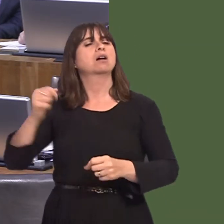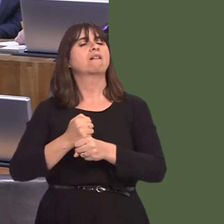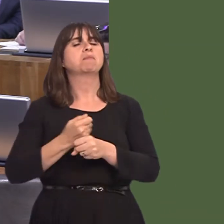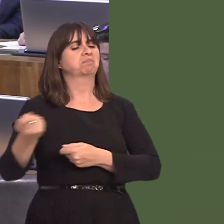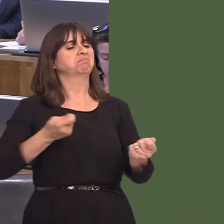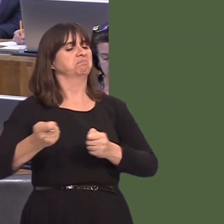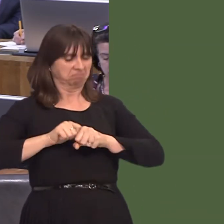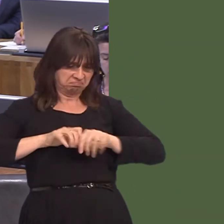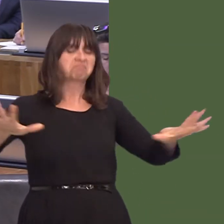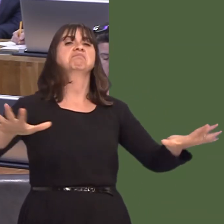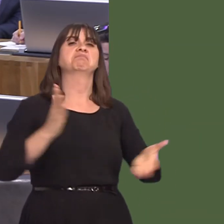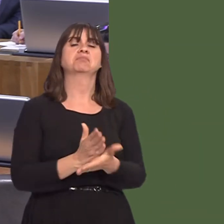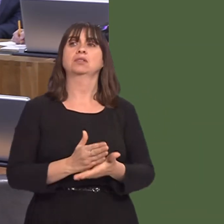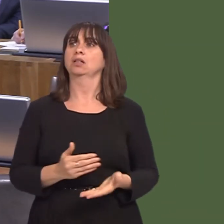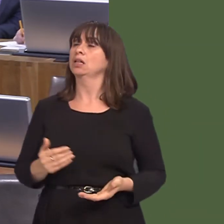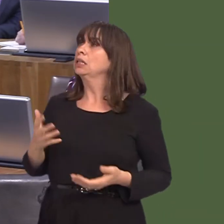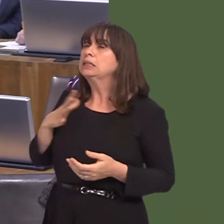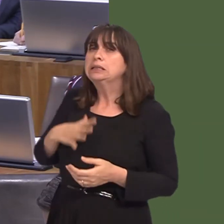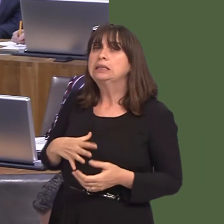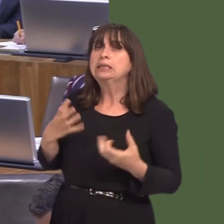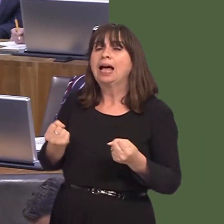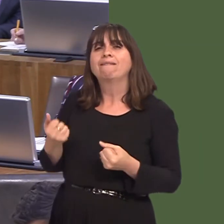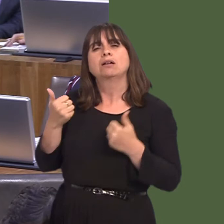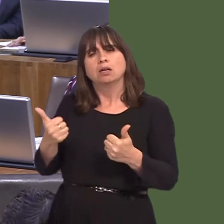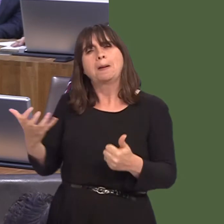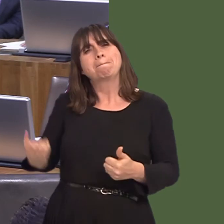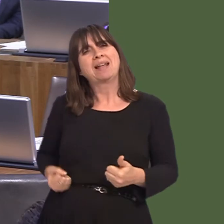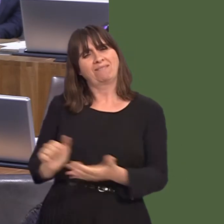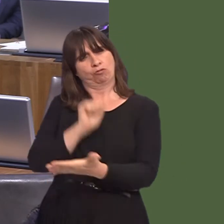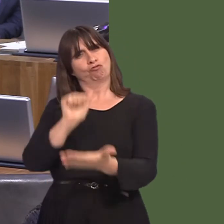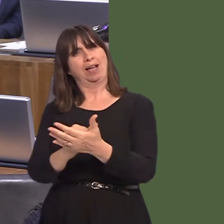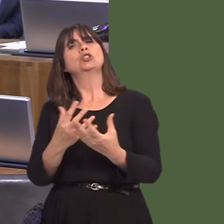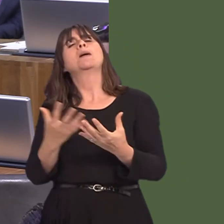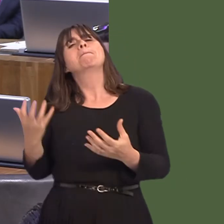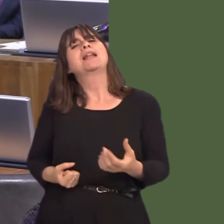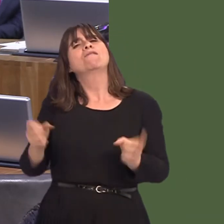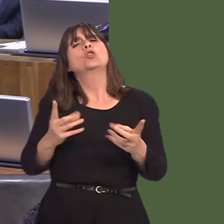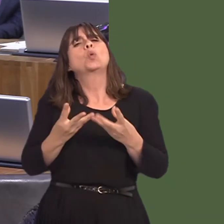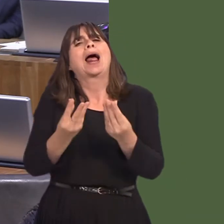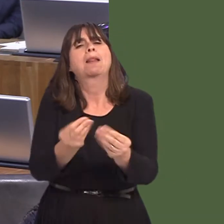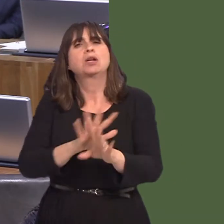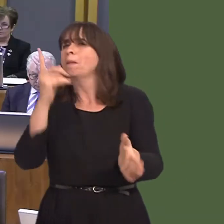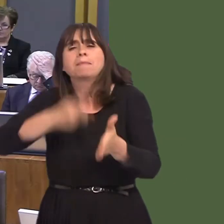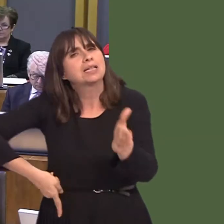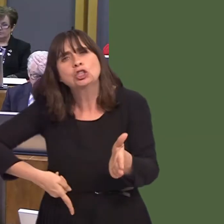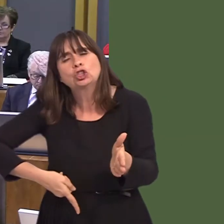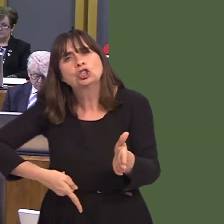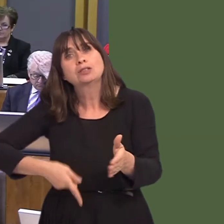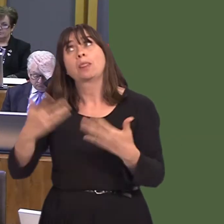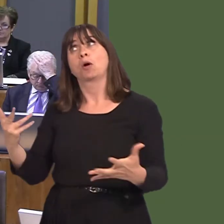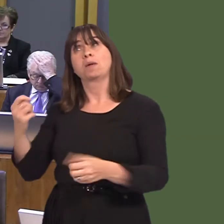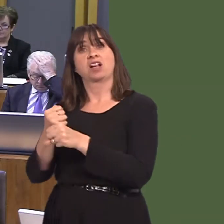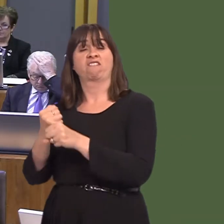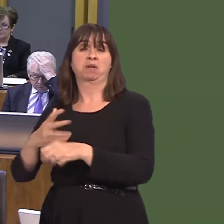programme out. Yeah, we need to have a benefit system in this country that helps people rather than penalises them, which is what the current UK